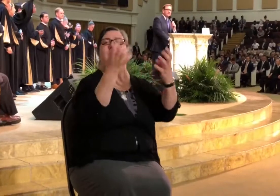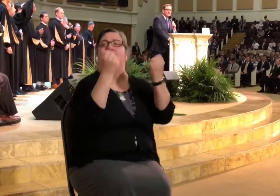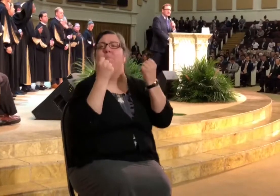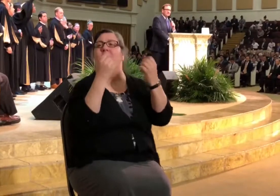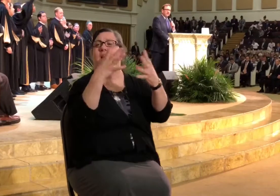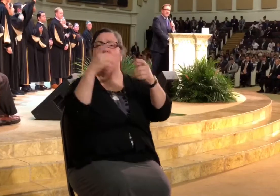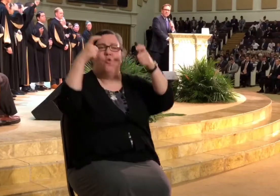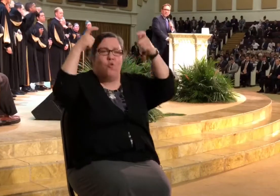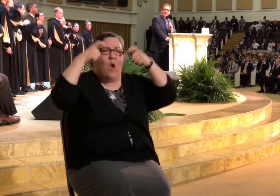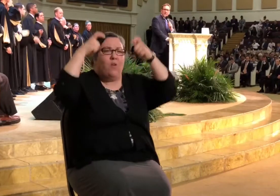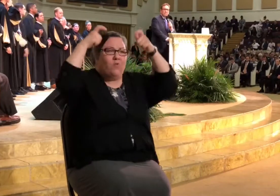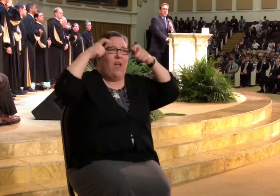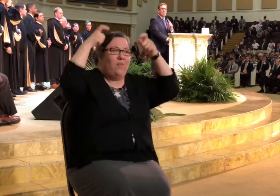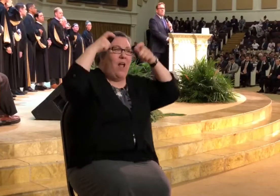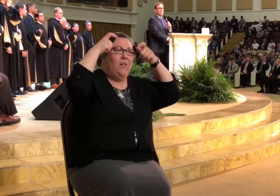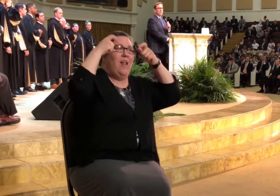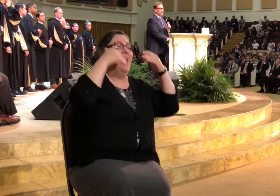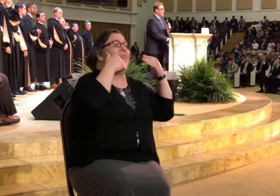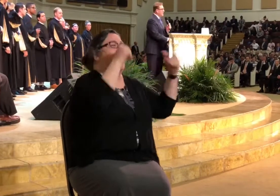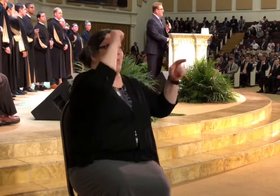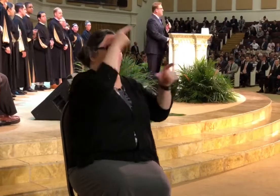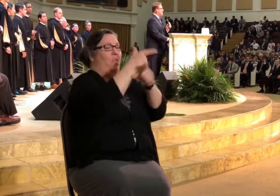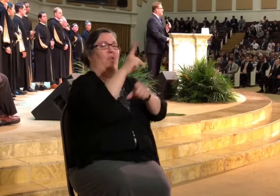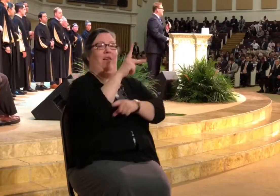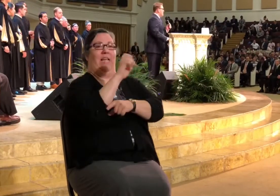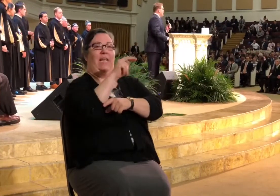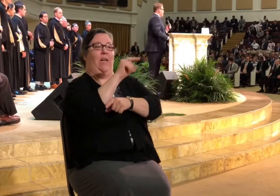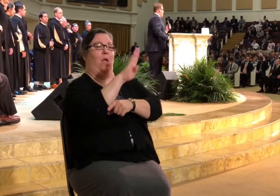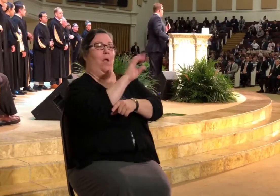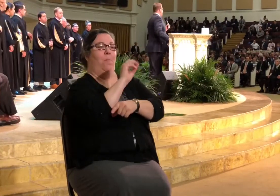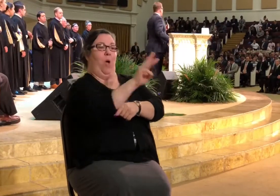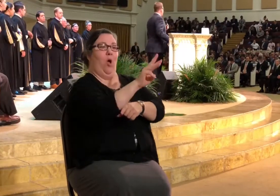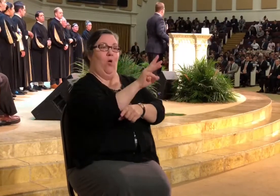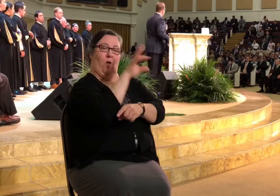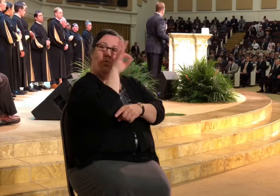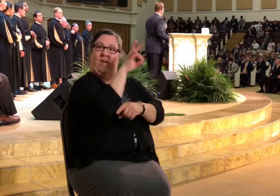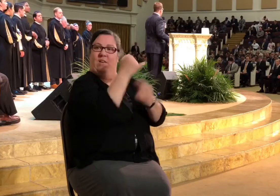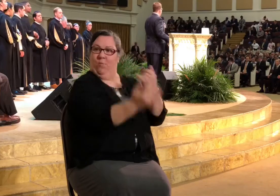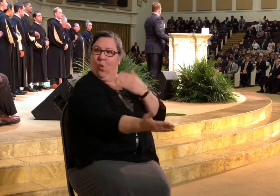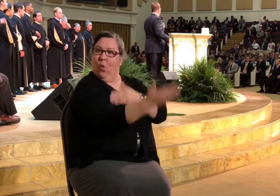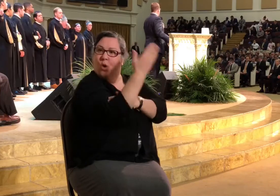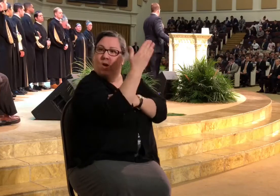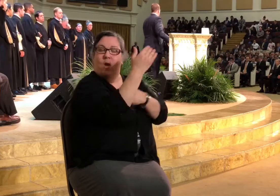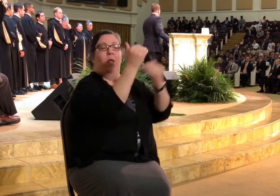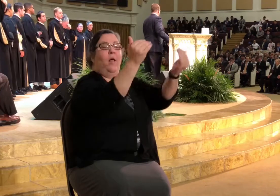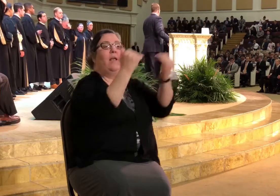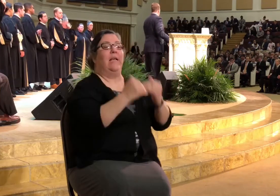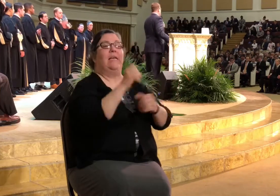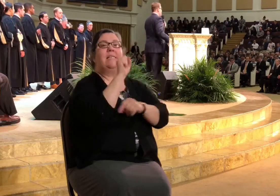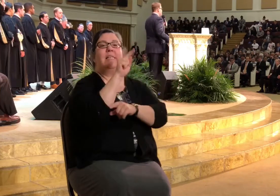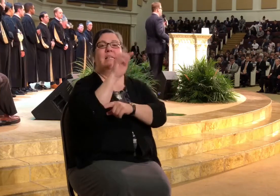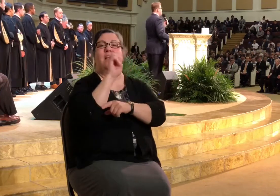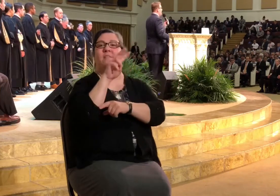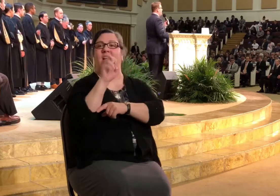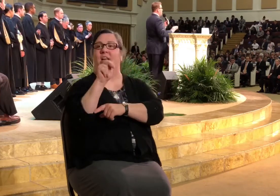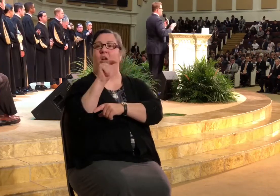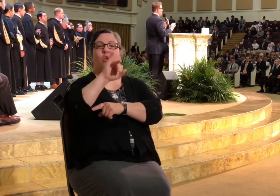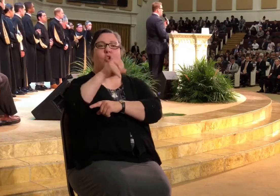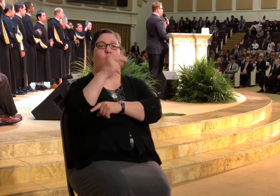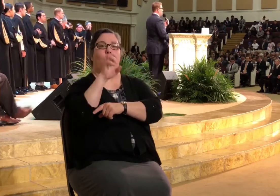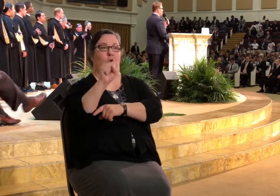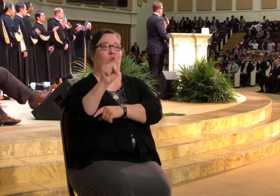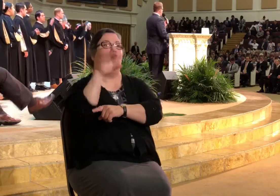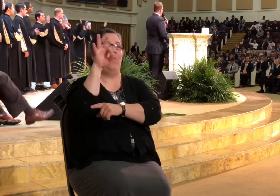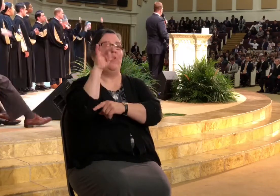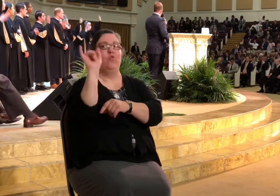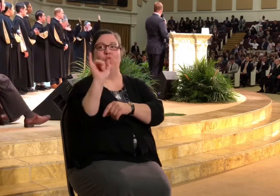And thank you, Brother Kim Bo, for preaching, and then Brother Stephen Jones. How many were touched by the Holy